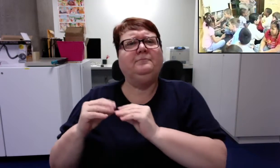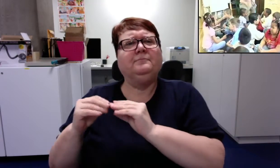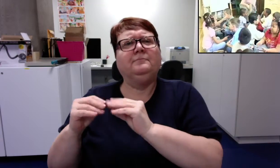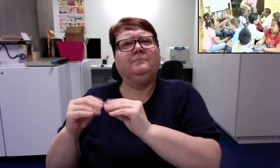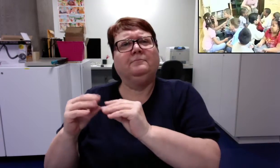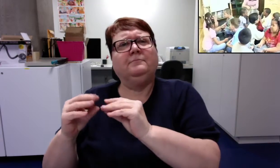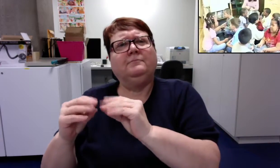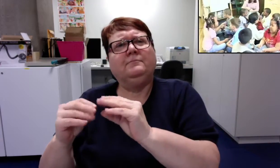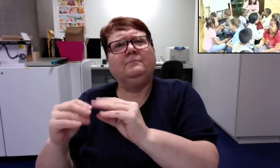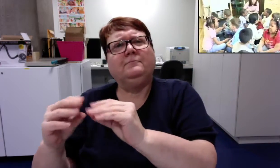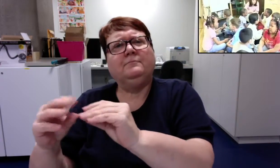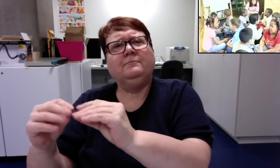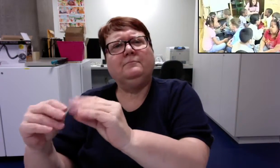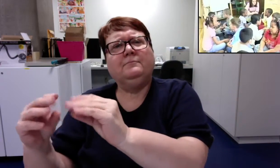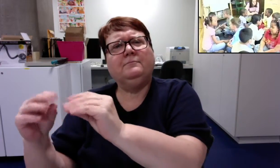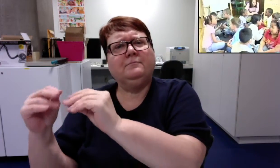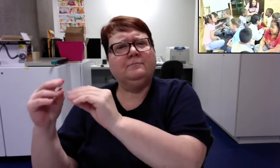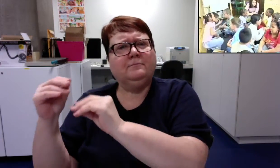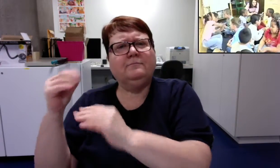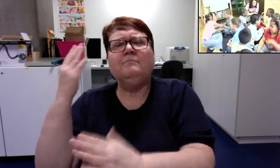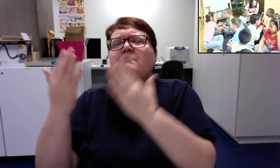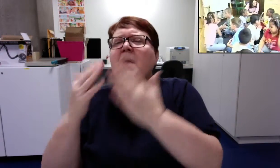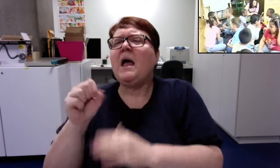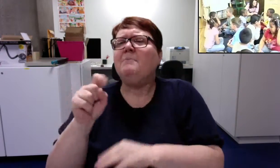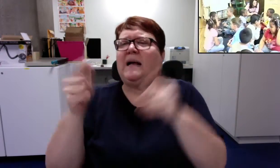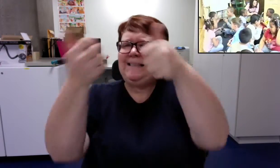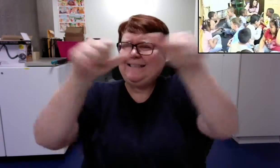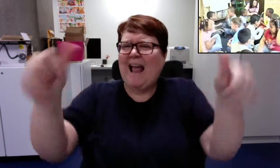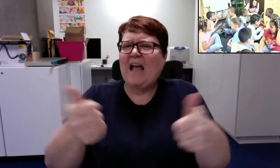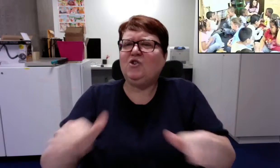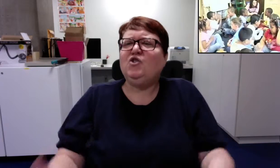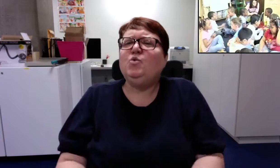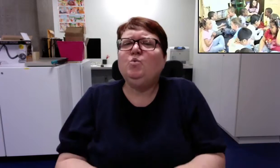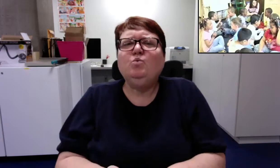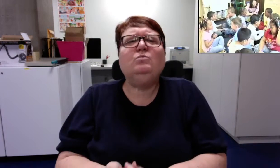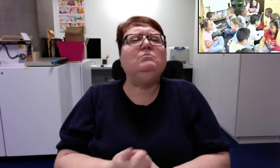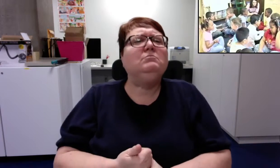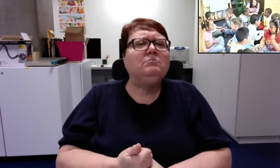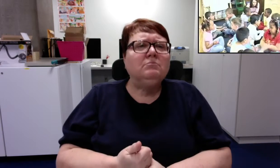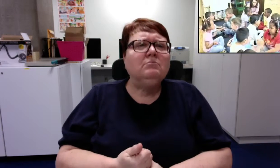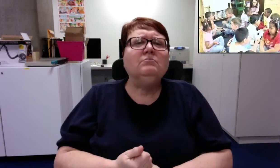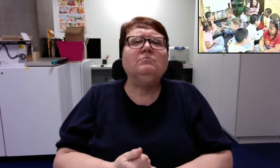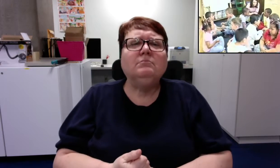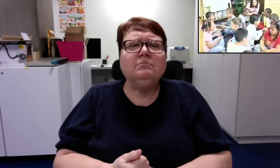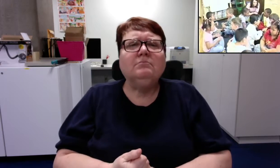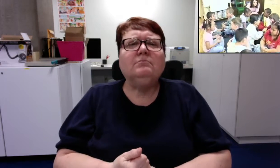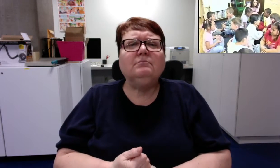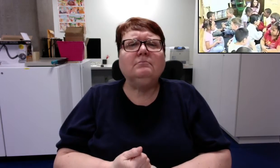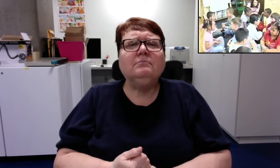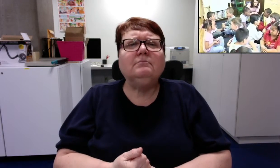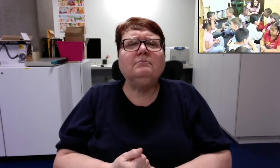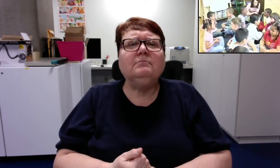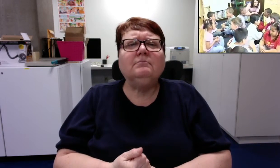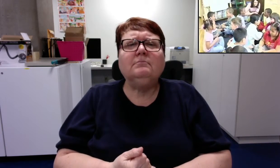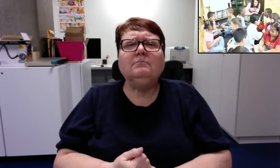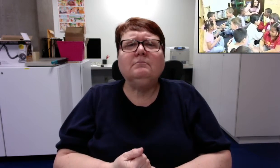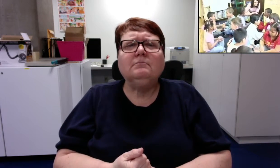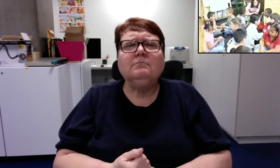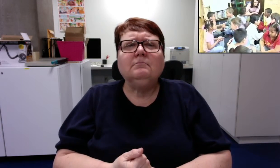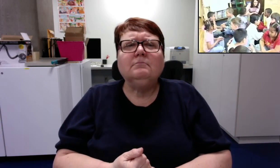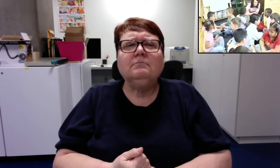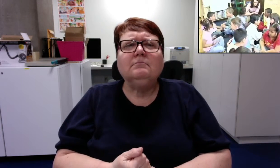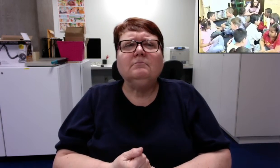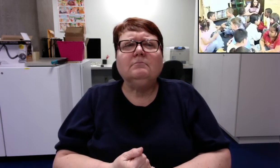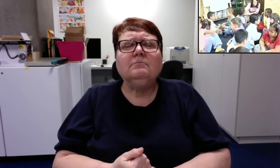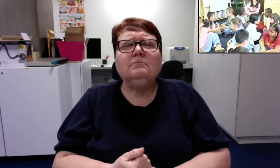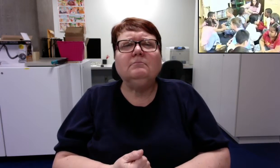like a house. It might be a statue and it might be a head. It's like the figurehead is what